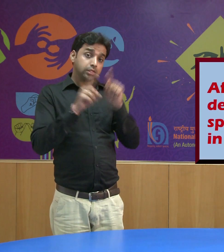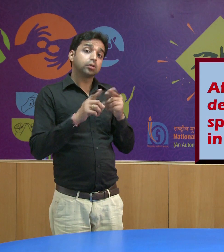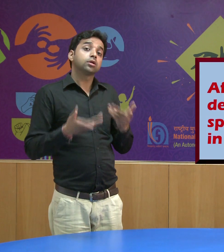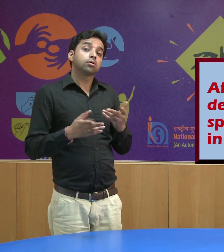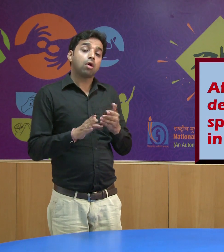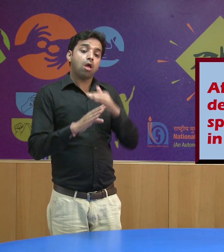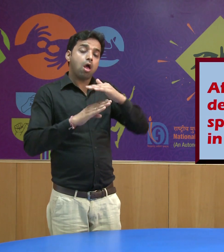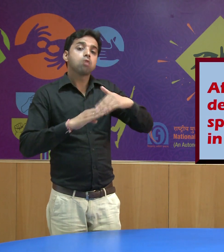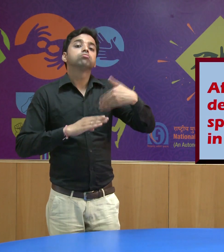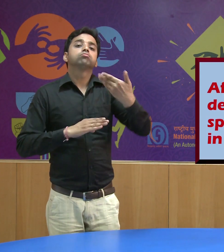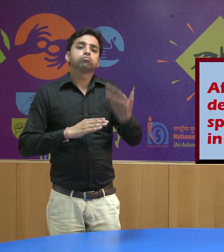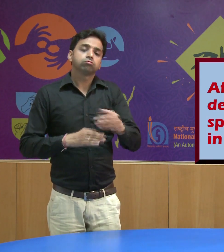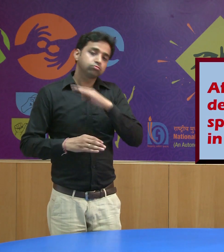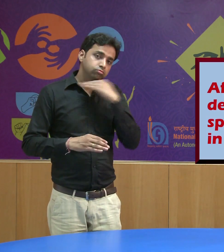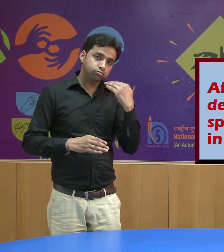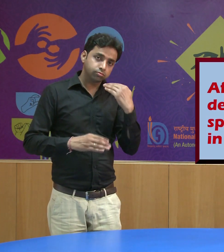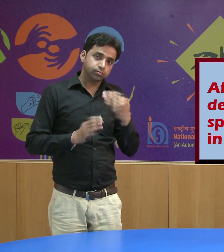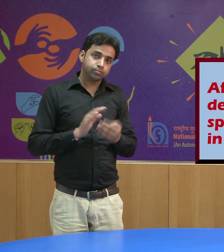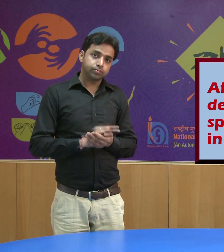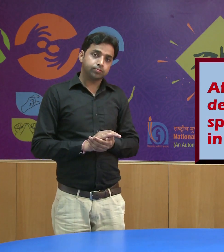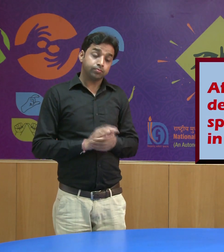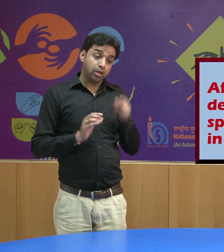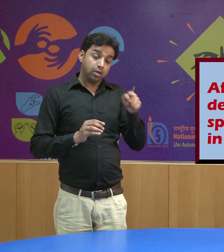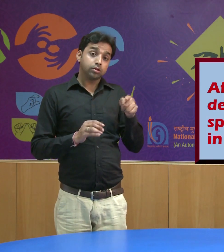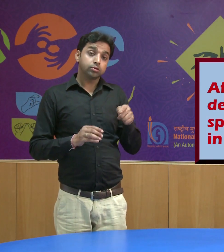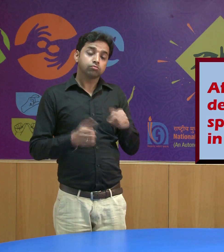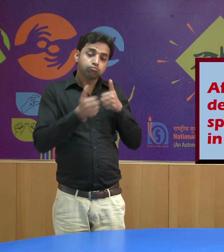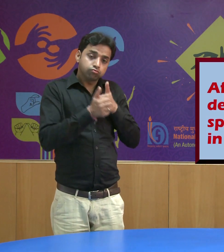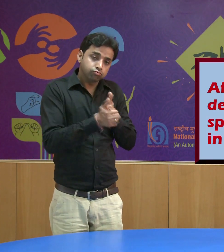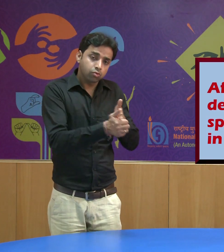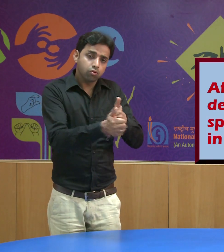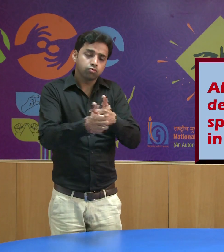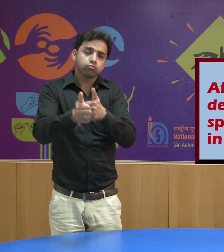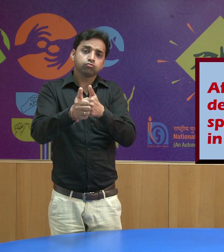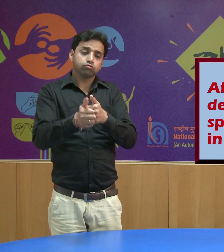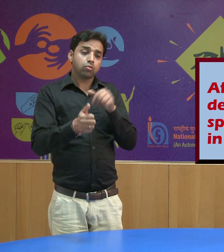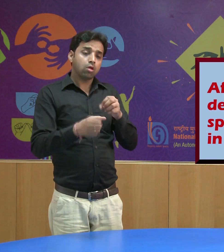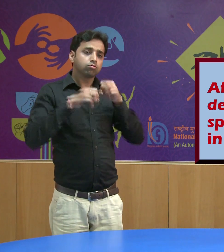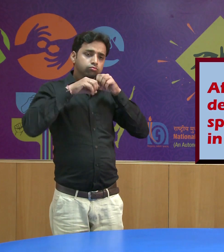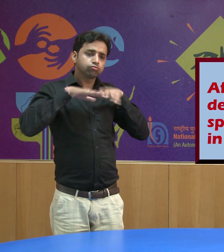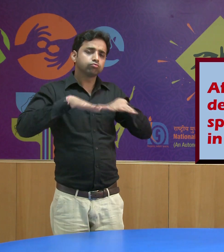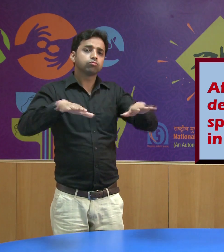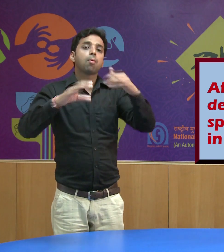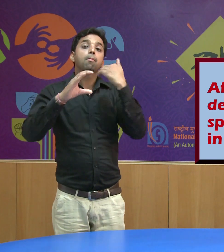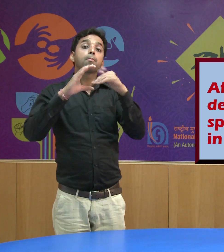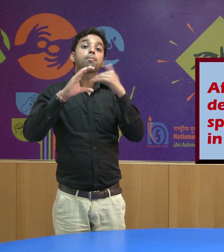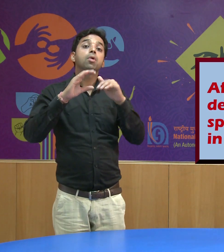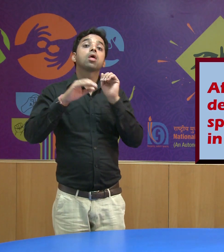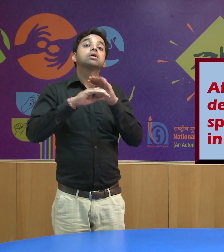After his death, his followers spread his message in different countries